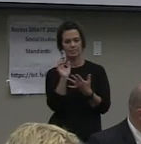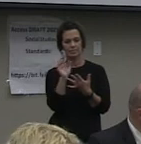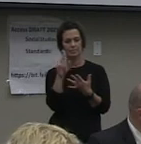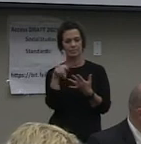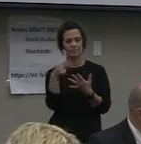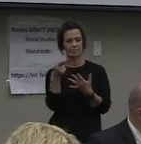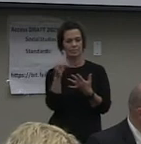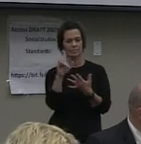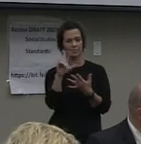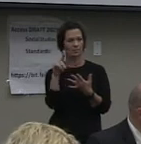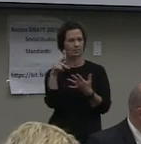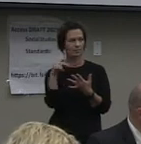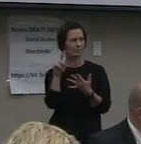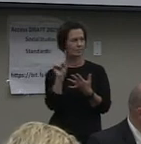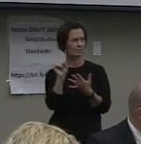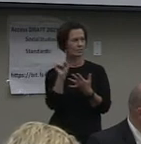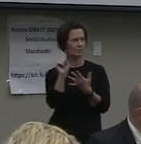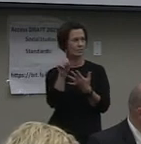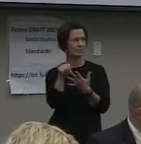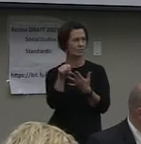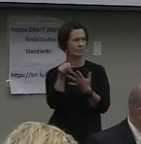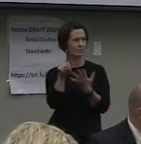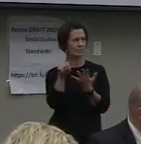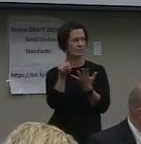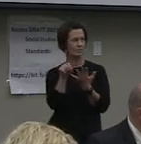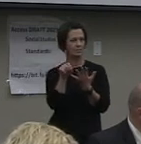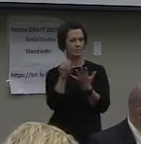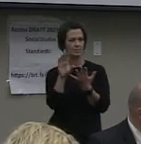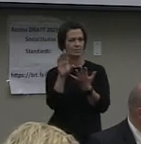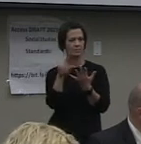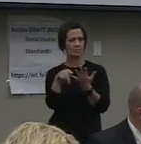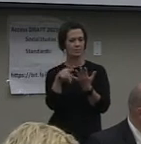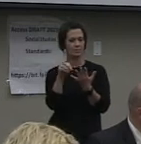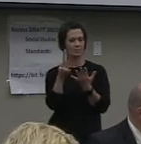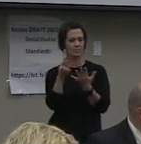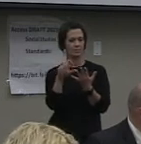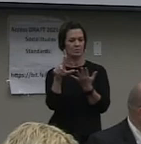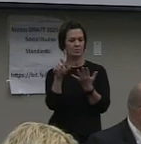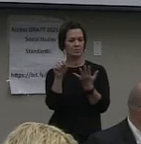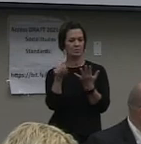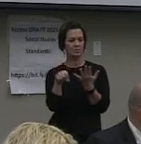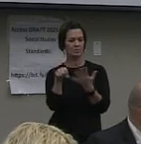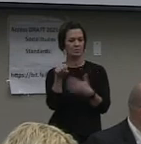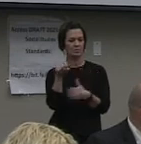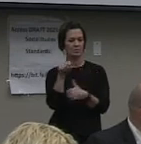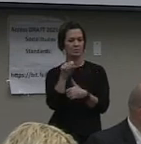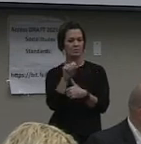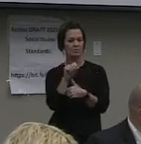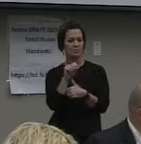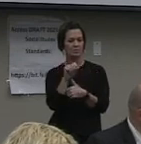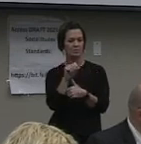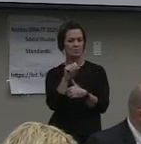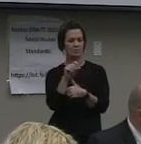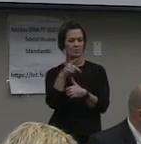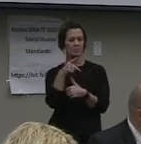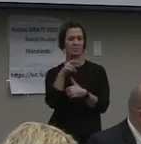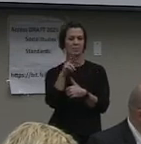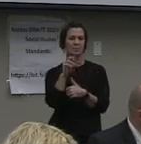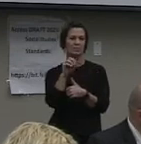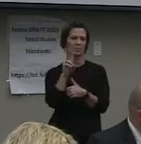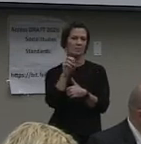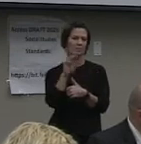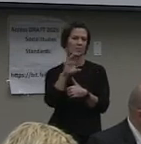Phillips? Yes. Chandra Phillips votes yes. Carla Powell? Yes. Carla Powell votes yes. Emily Preventure?